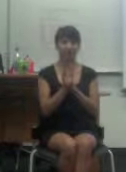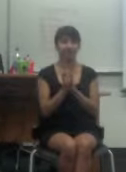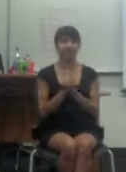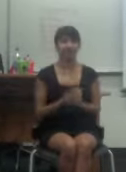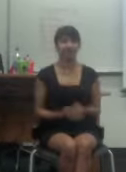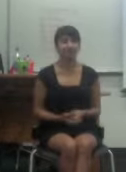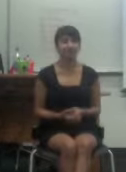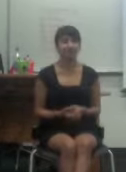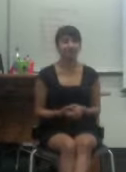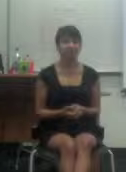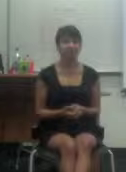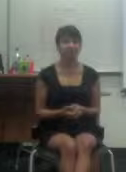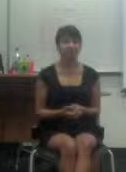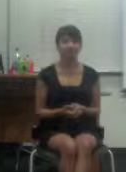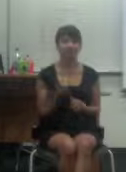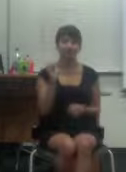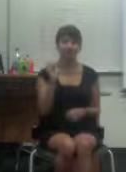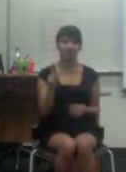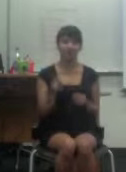Time has started.